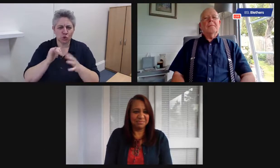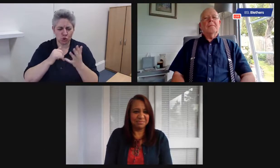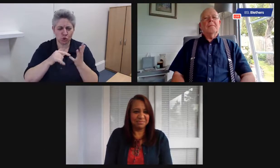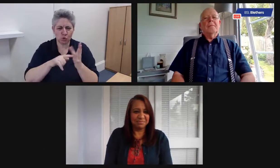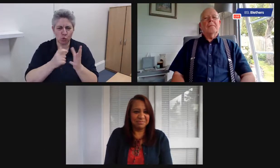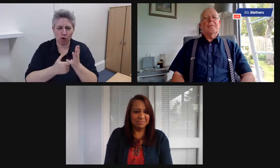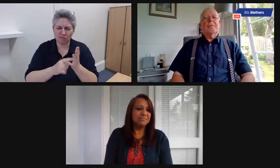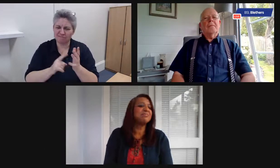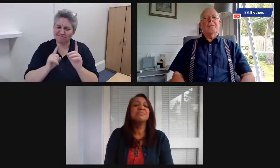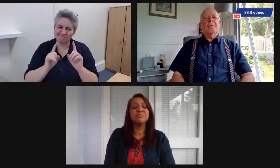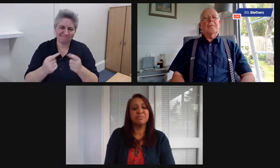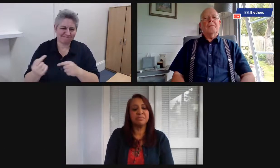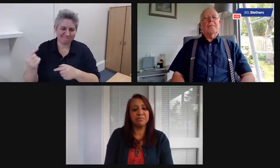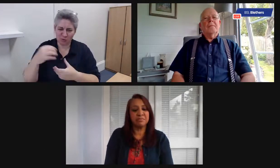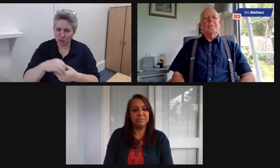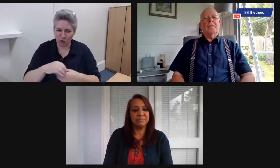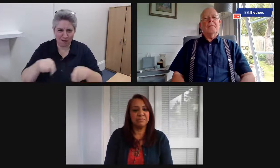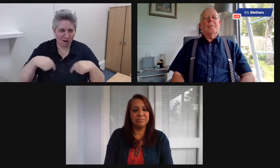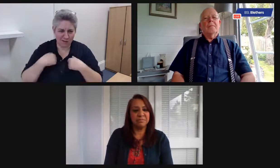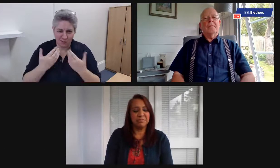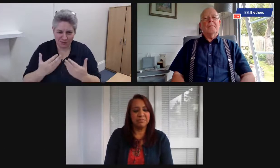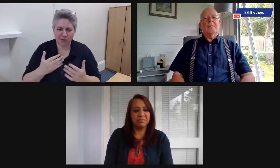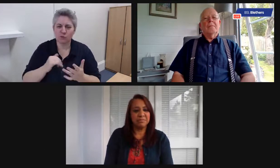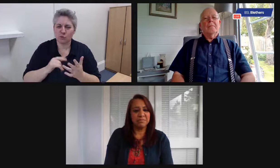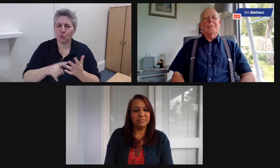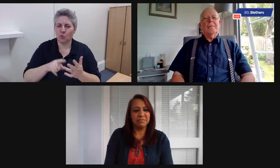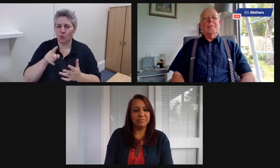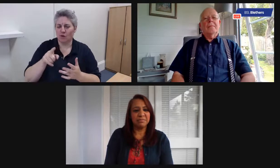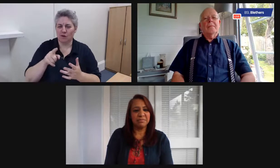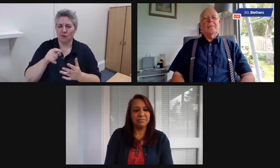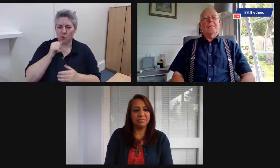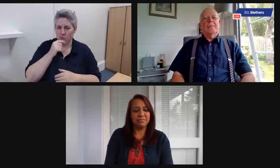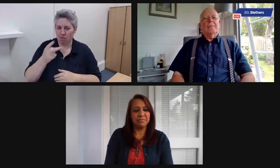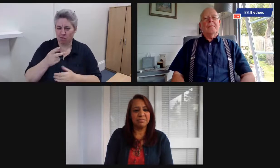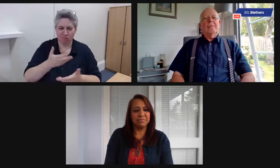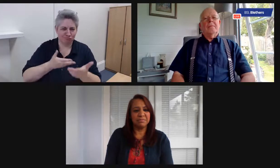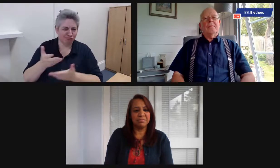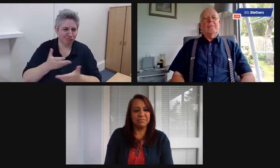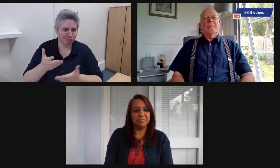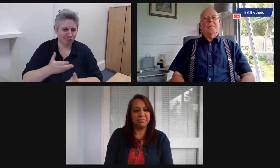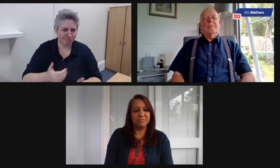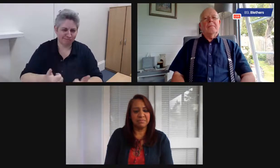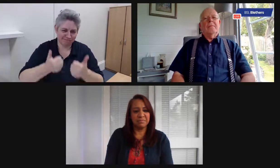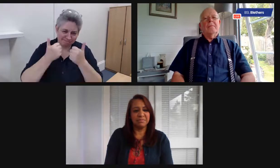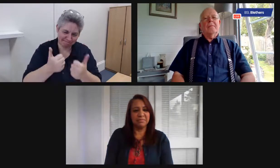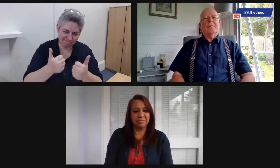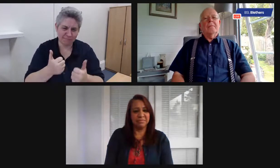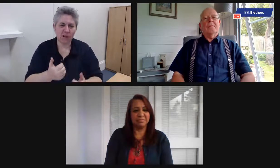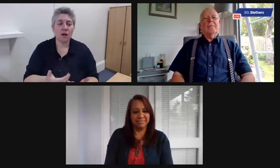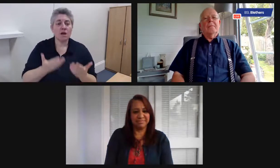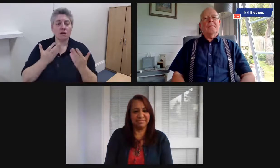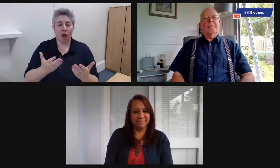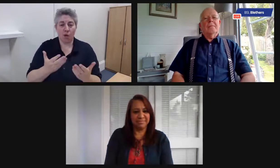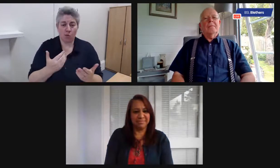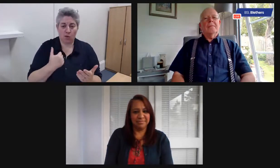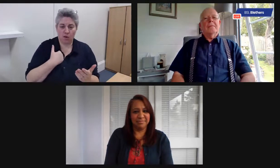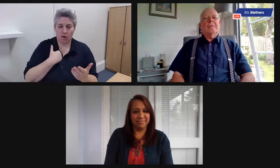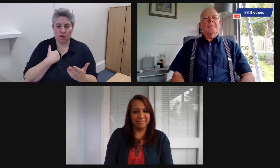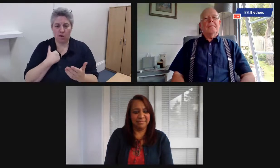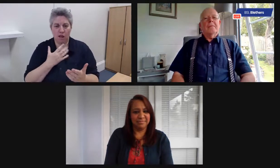We should have had a third guest today, but unfortunately, just due to technical reasons, it couldn't happen. But I'm delighted to welcome